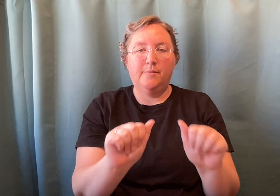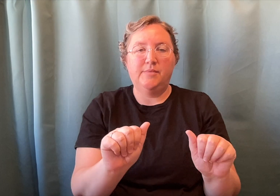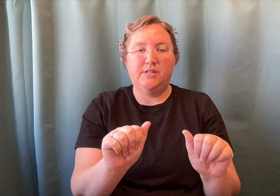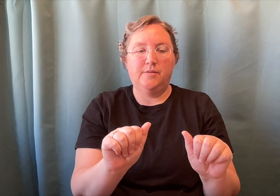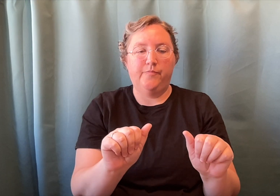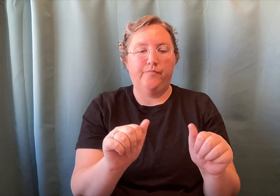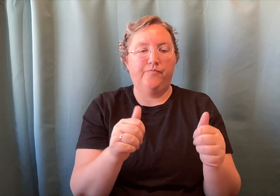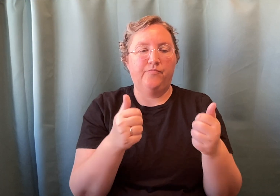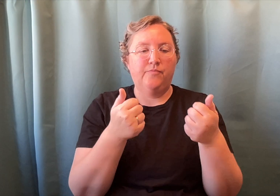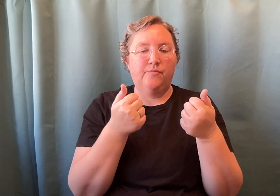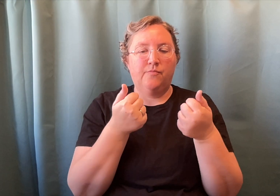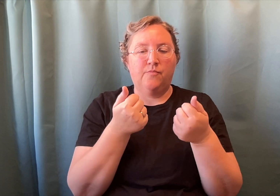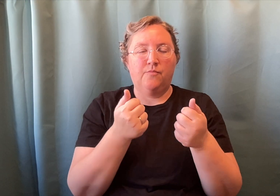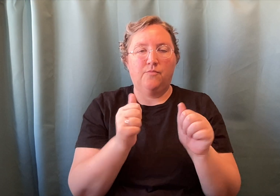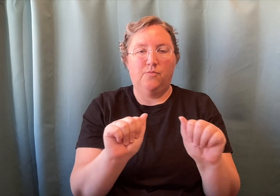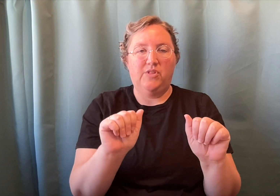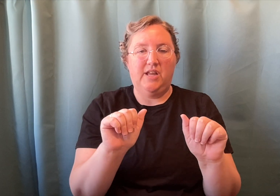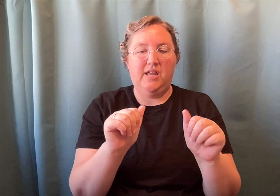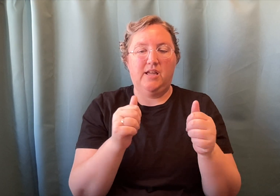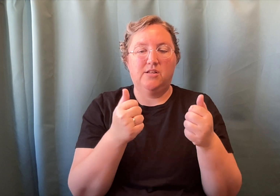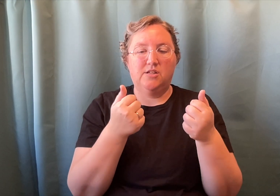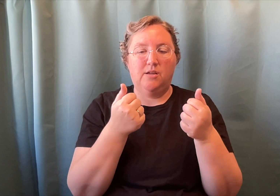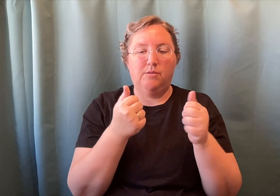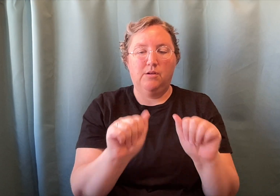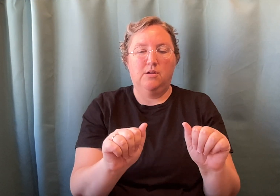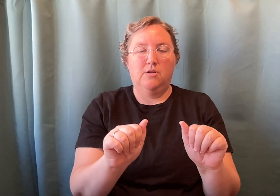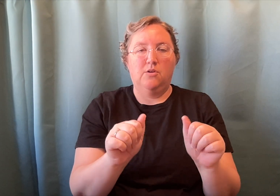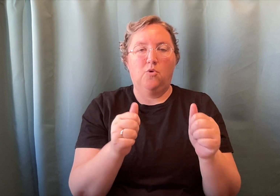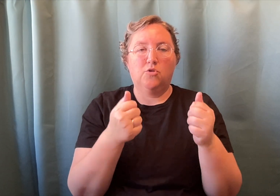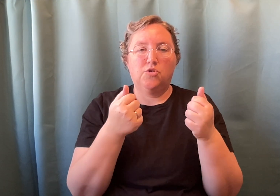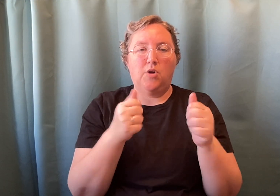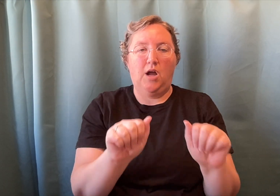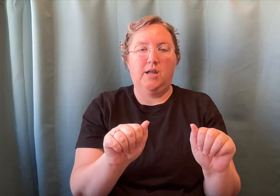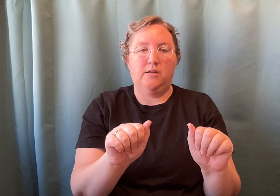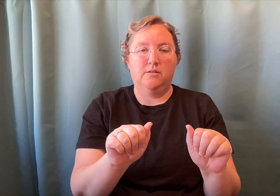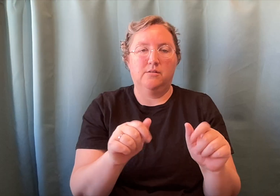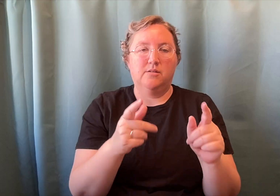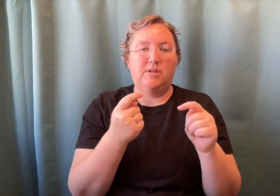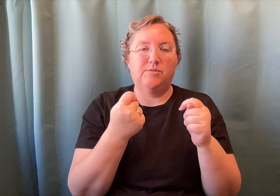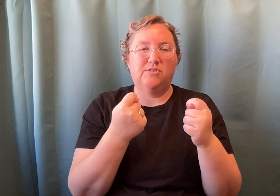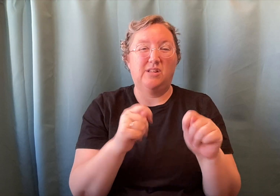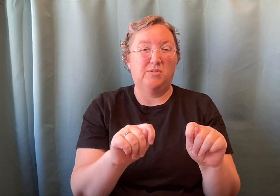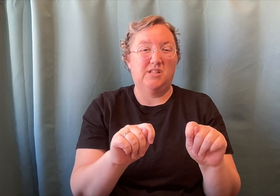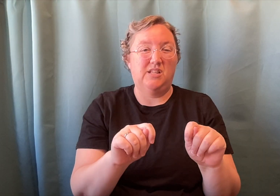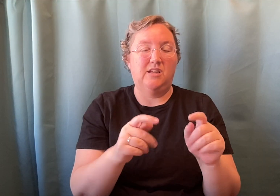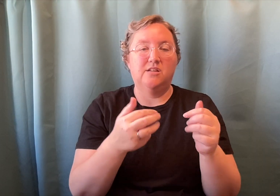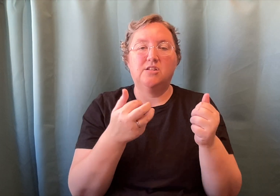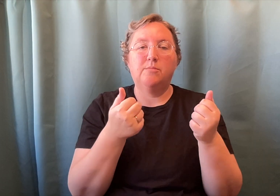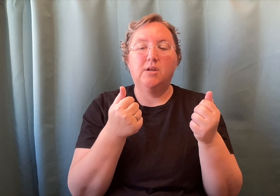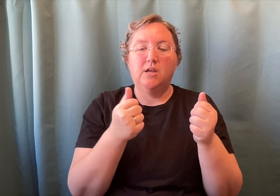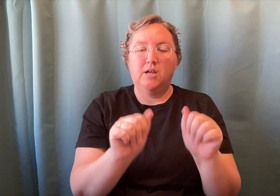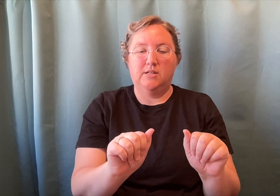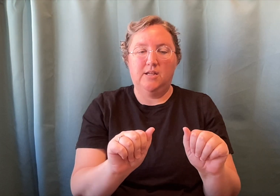Attempt with an A hand shape, or try. Sometimes you'll see that with a T hand shape.